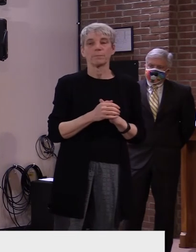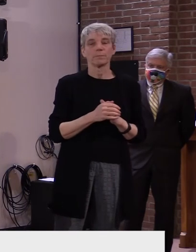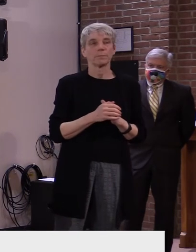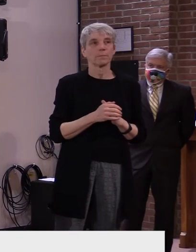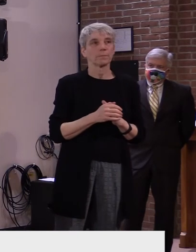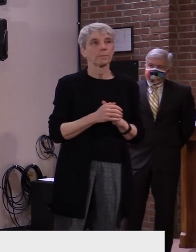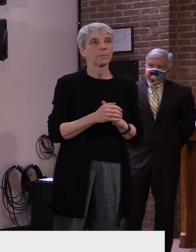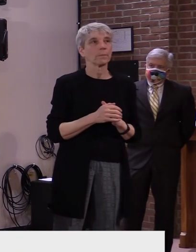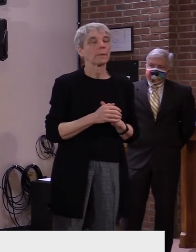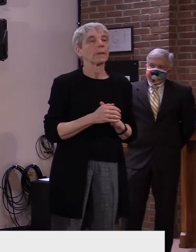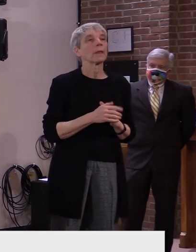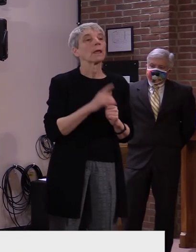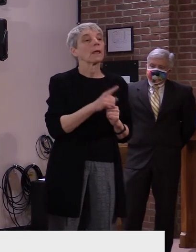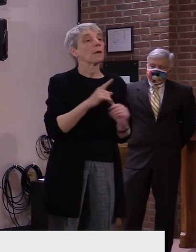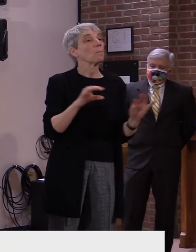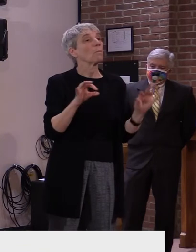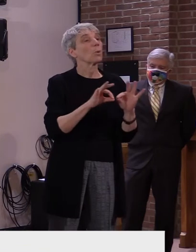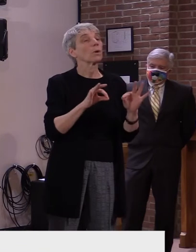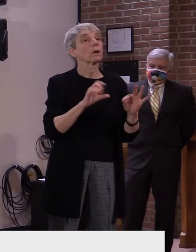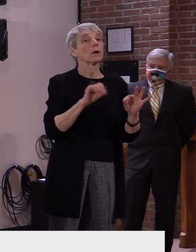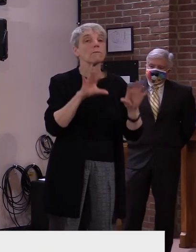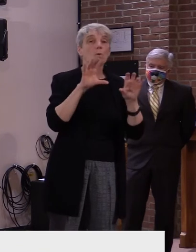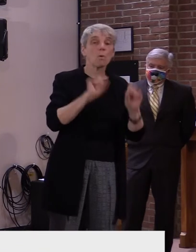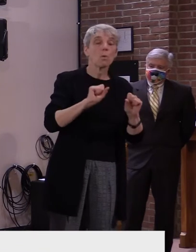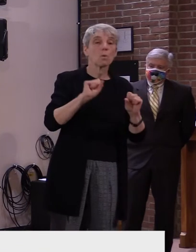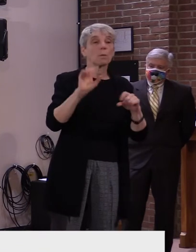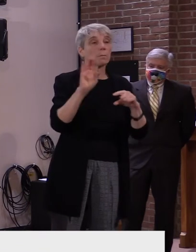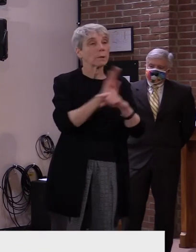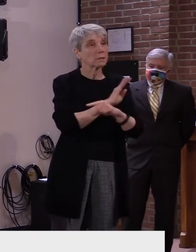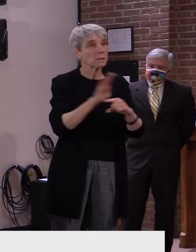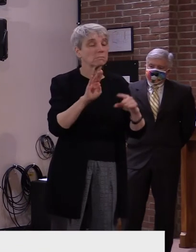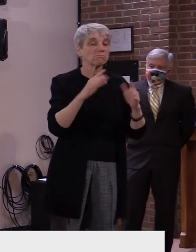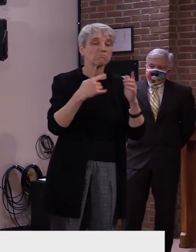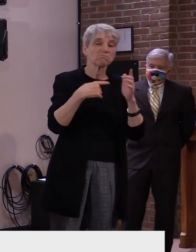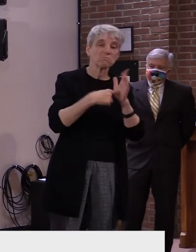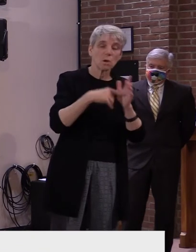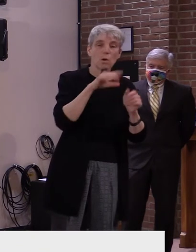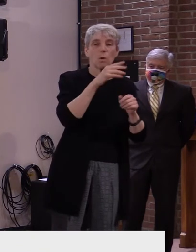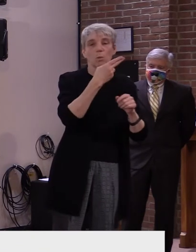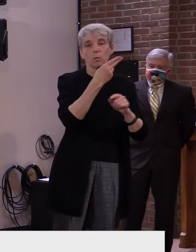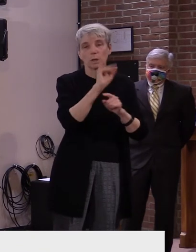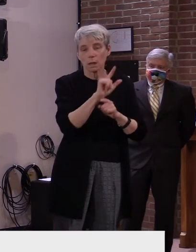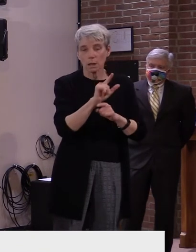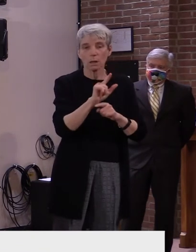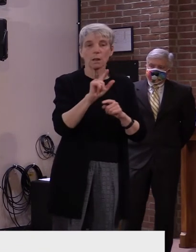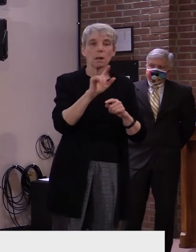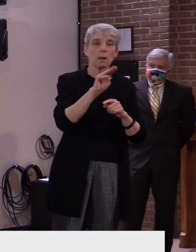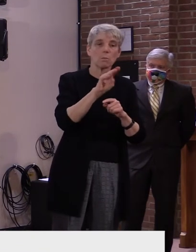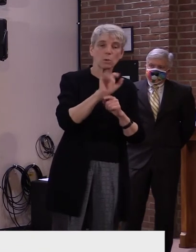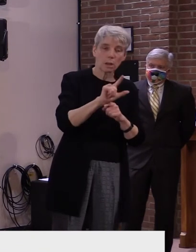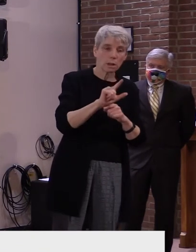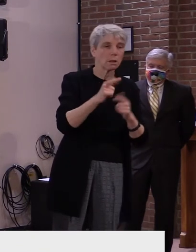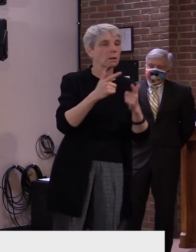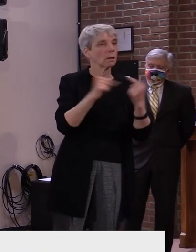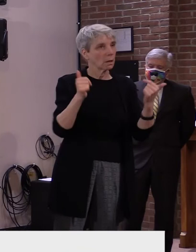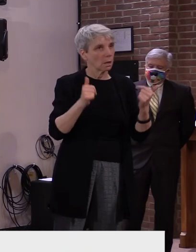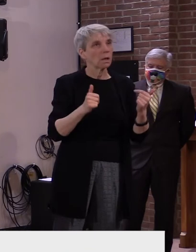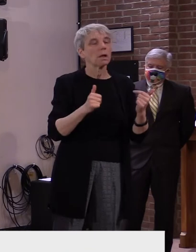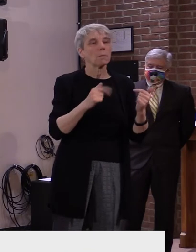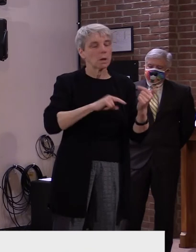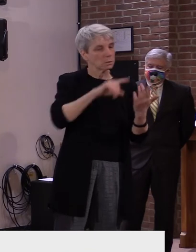contacts will be logged and those documents will assess the rate of compliance and any areas where additional